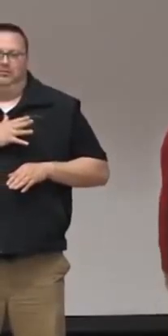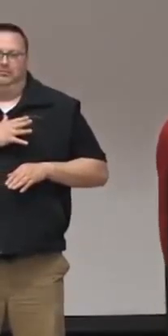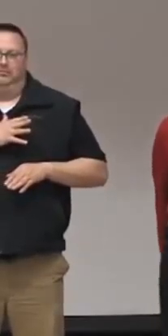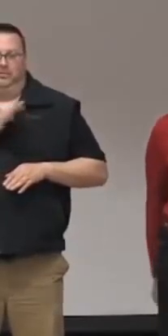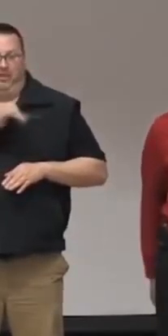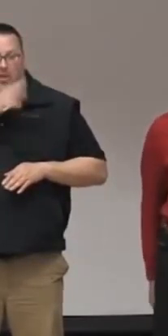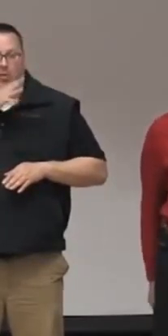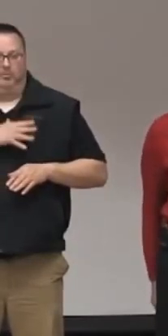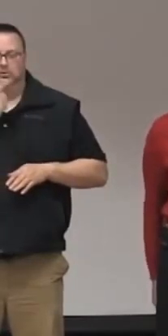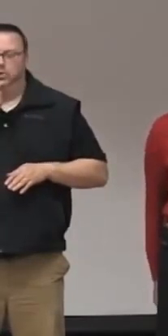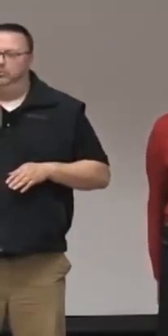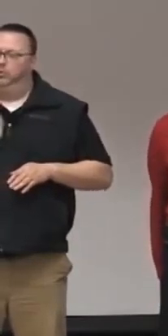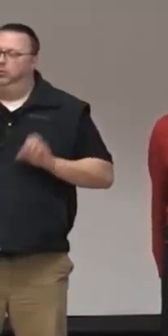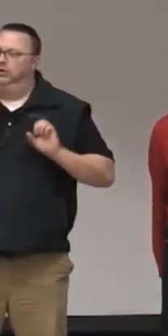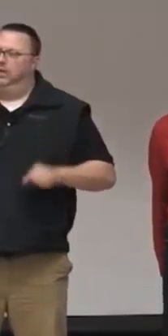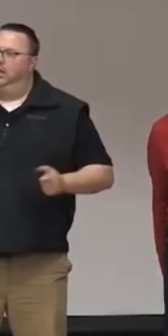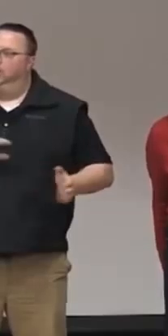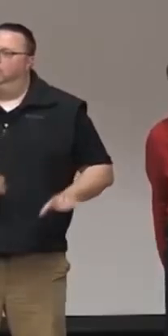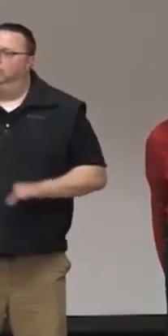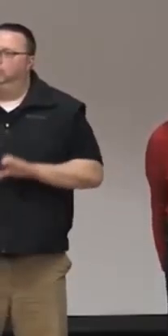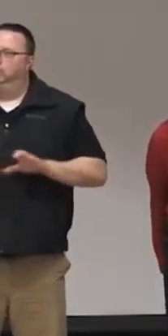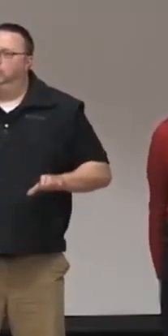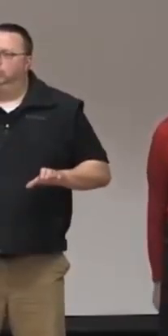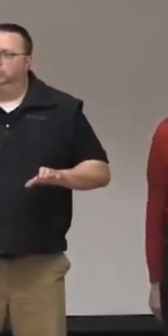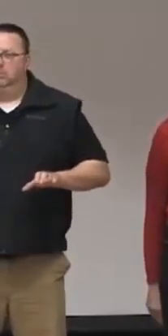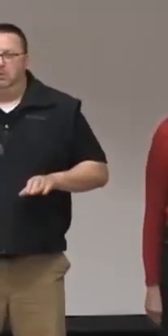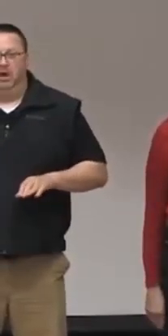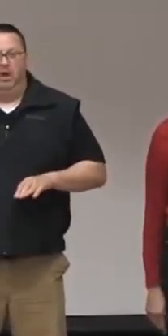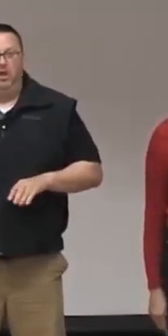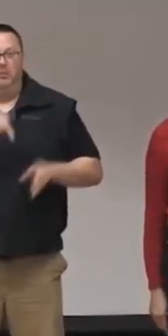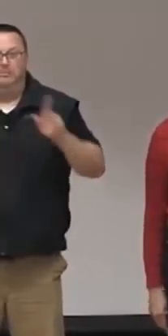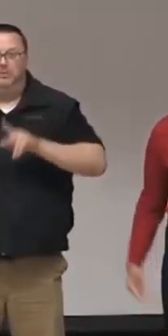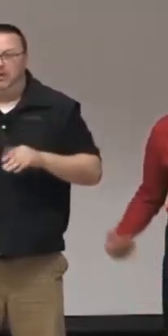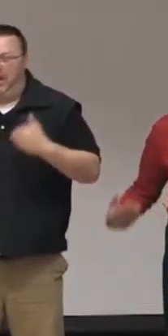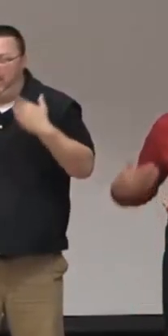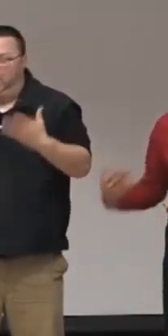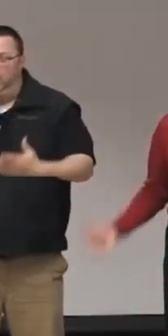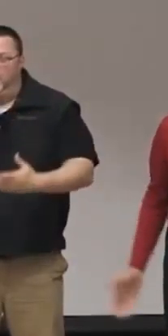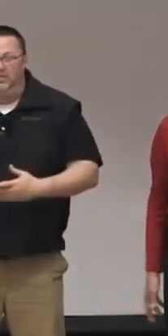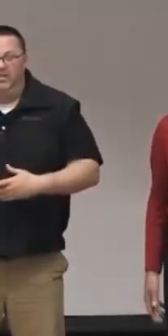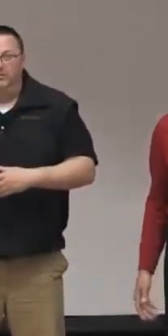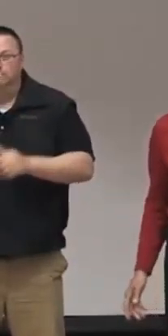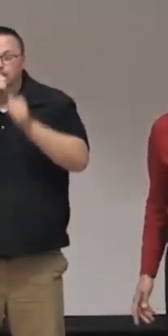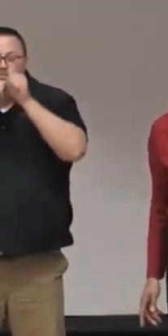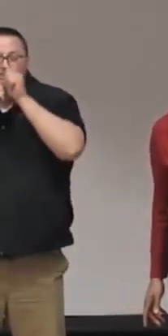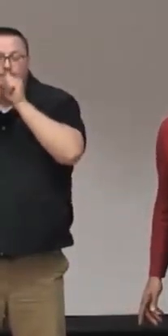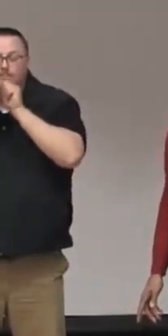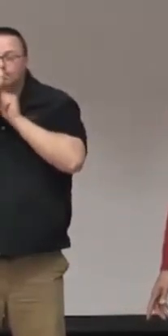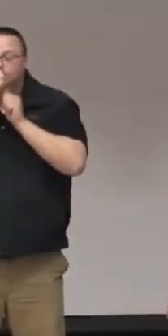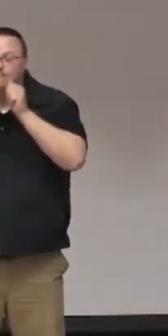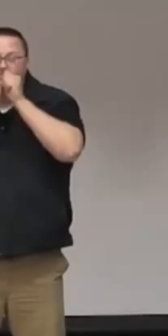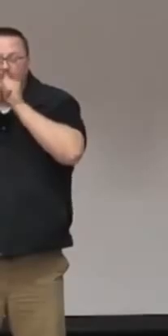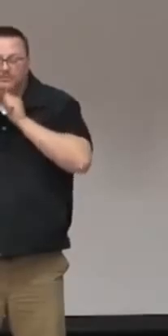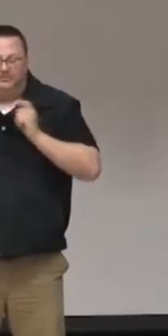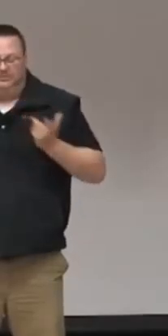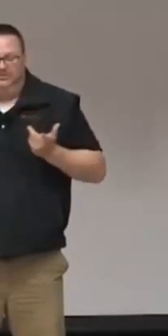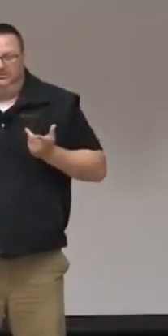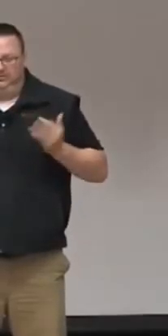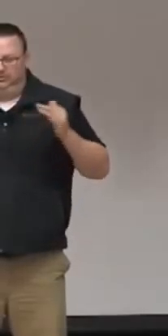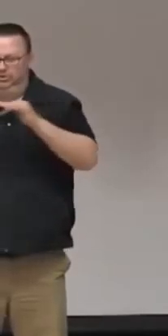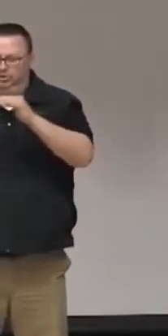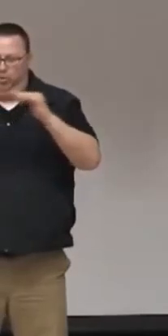do. And I thought, I don't even know these people and their suffering. What could we possibly do? This is an intractable war